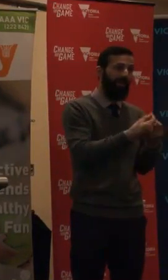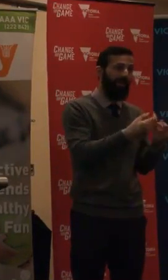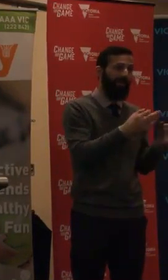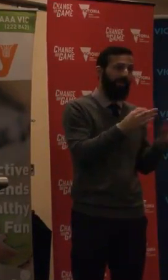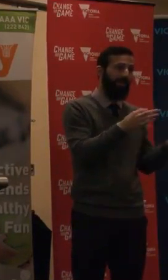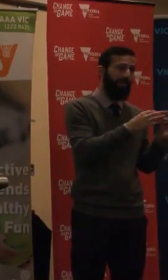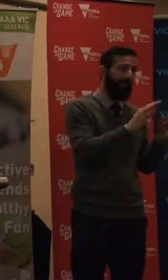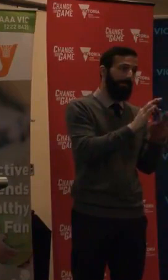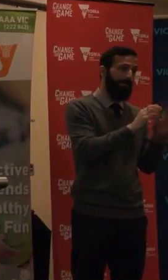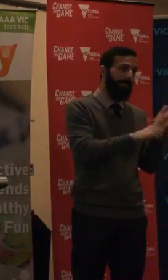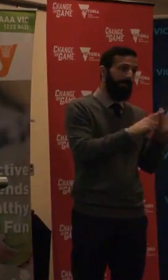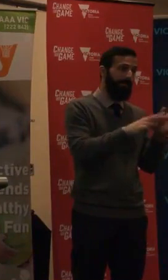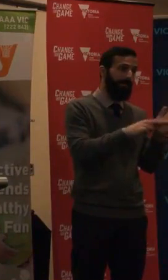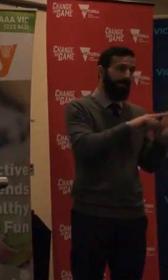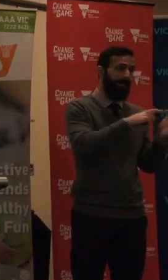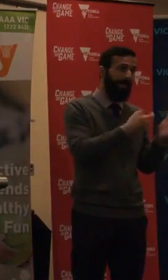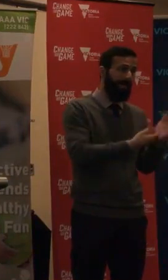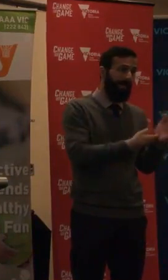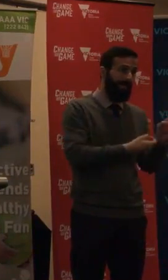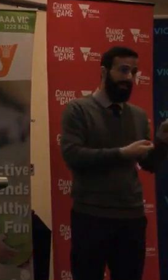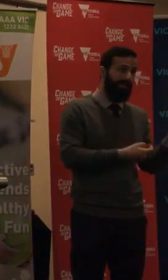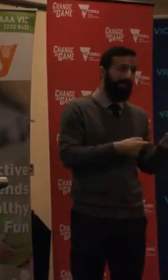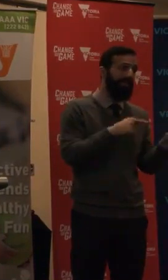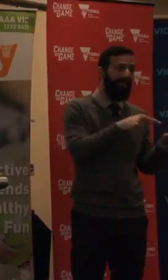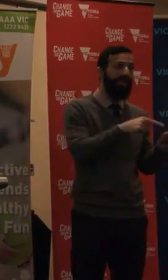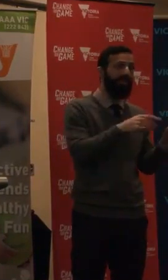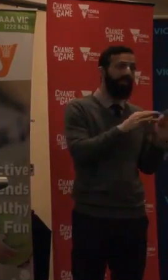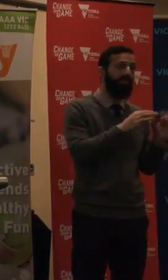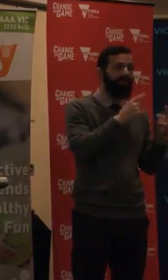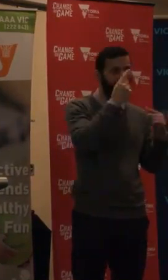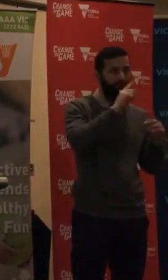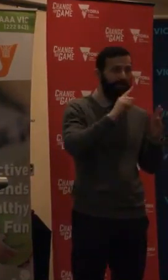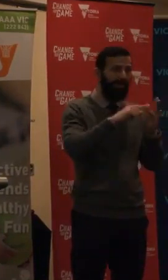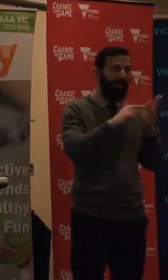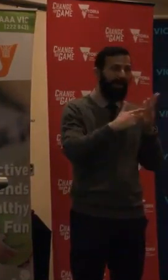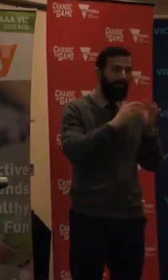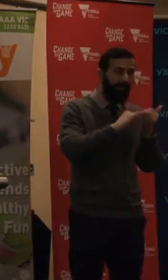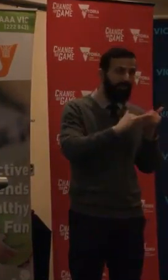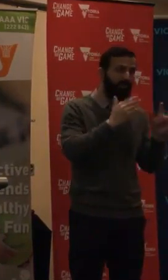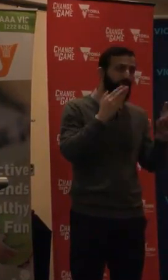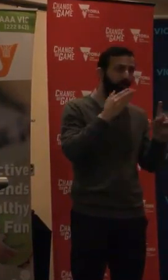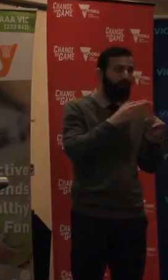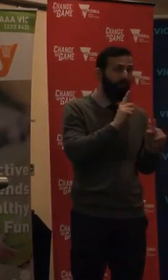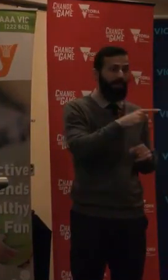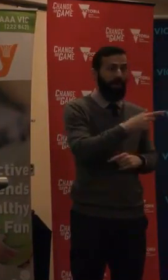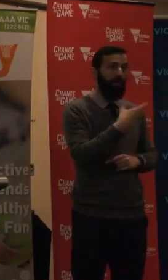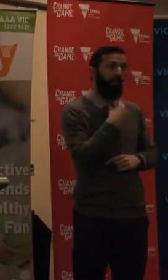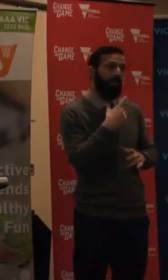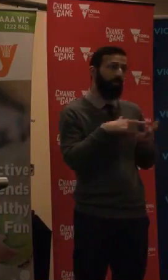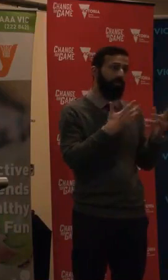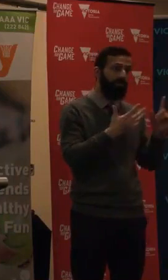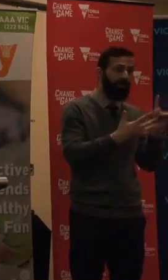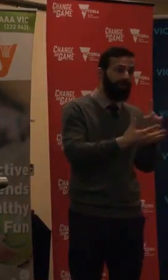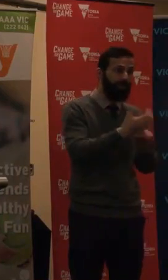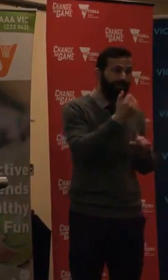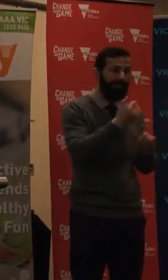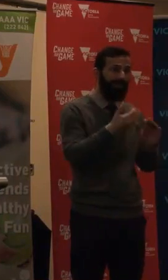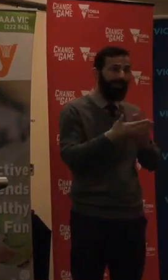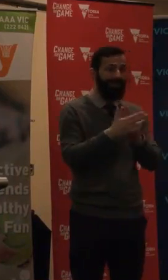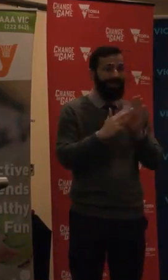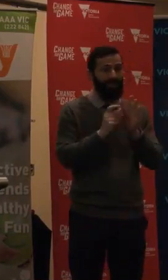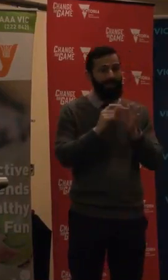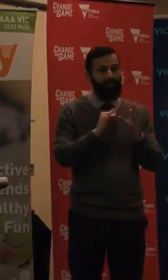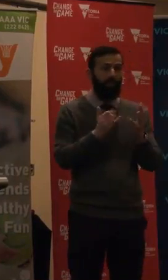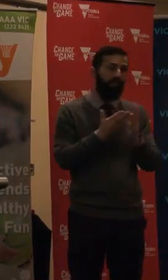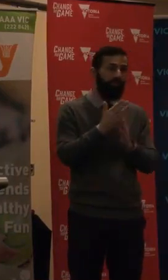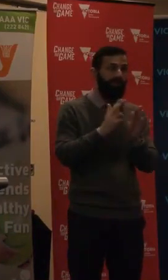planner. The plan basically determines the outcomes and goals the person with disability wishes to achieve under the NDIS or